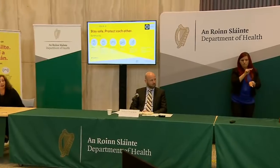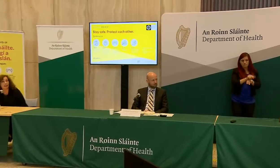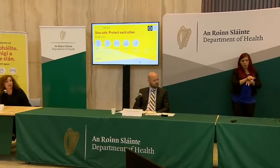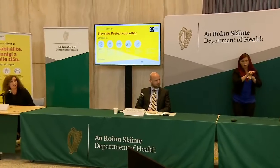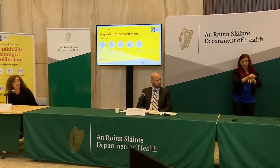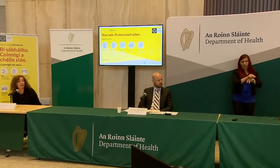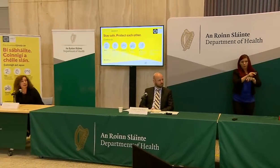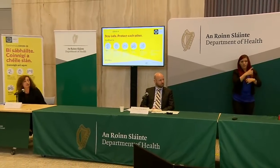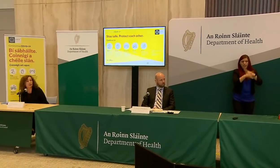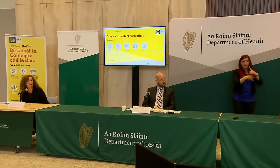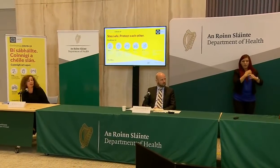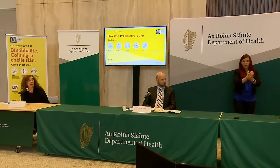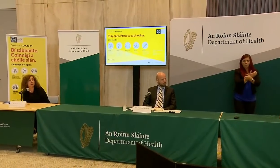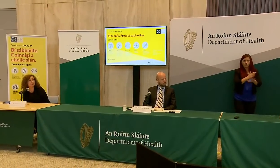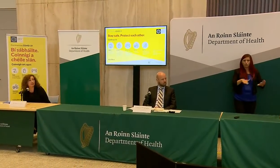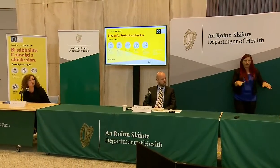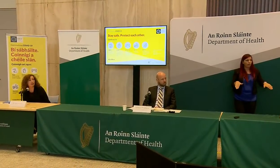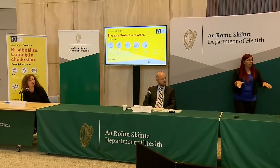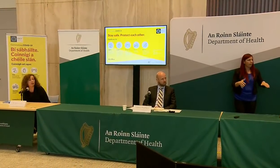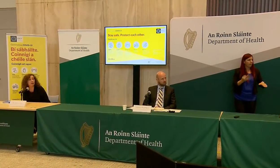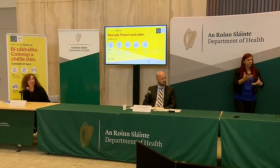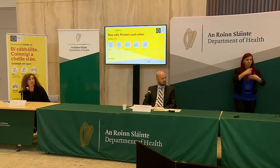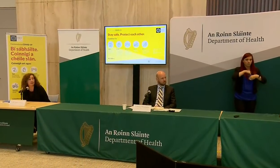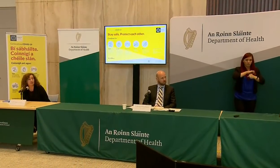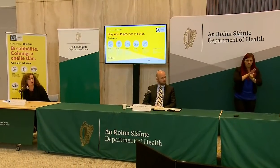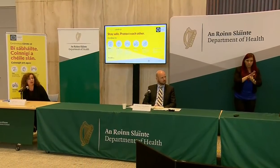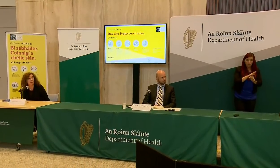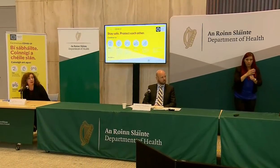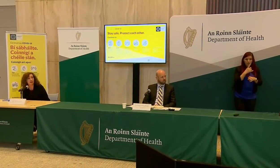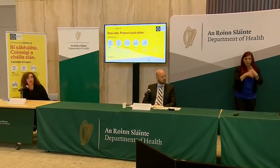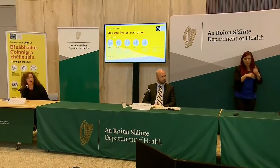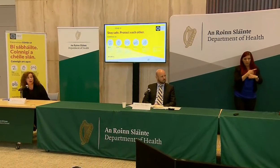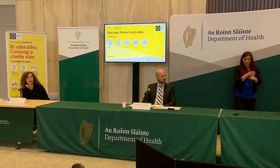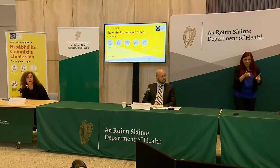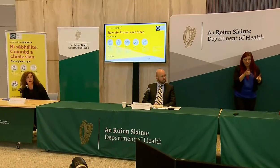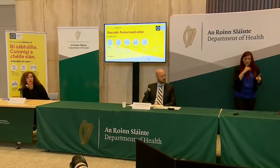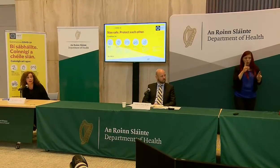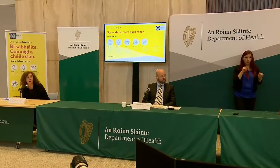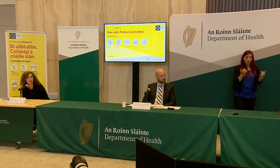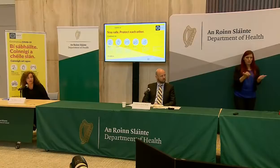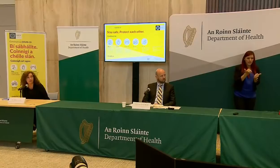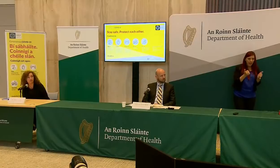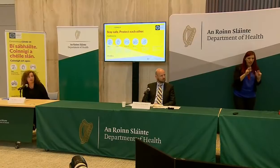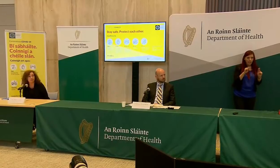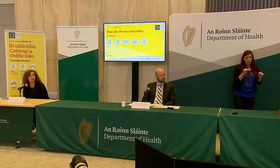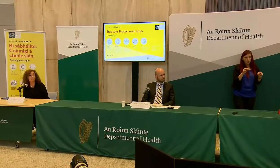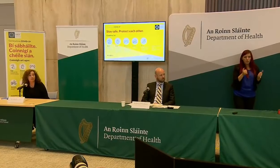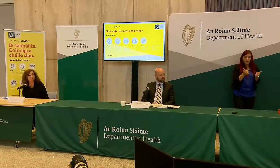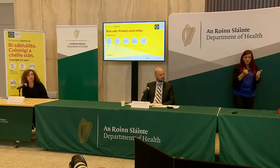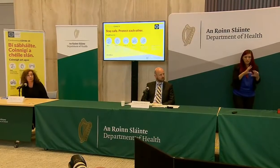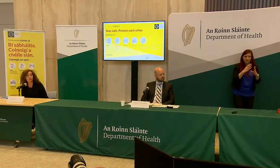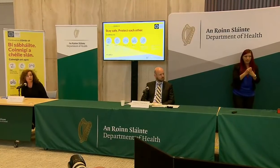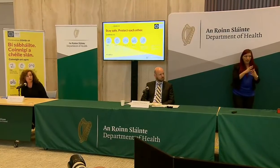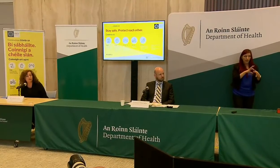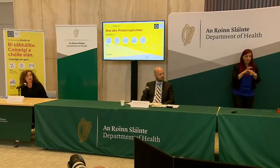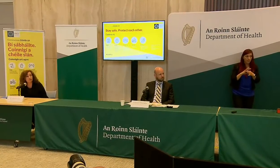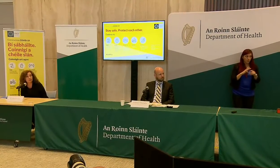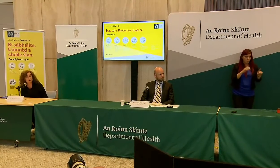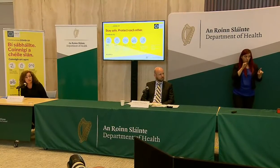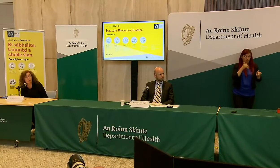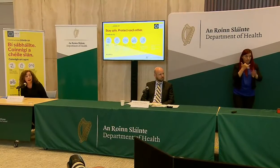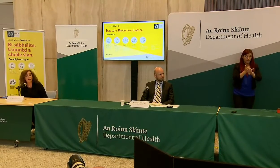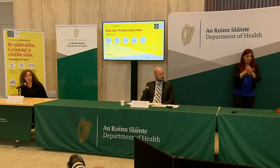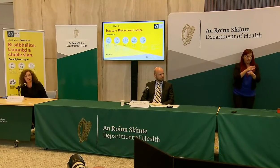paediatric population for signs, new signs and symptoms associated with COVID-19. But there's been nothing of concern here as of